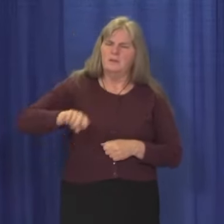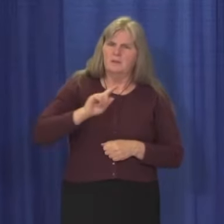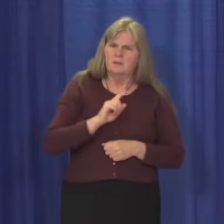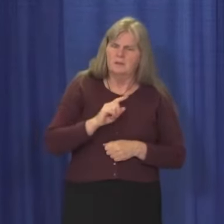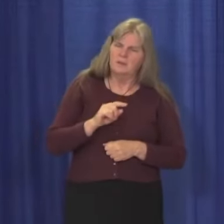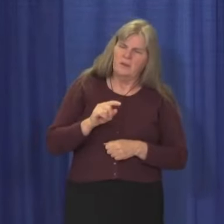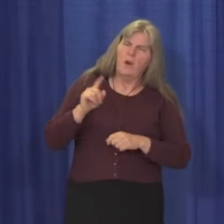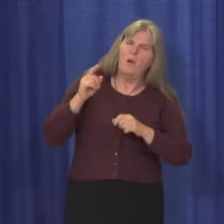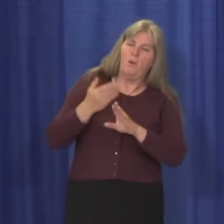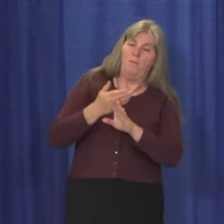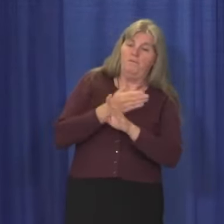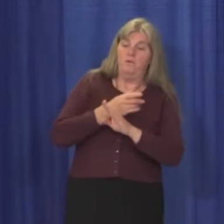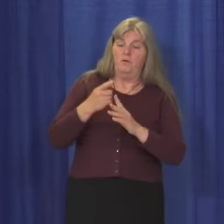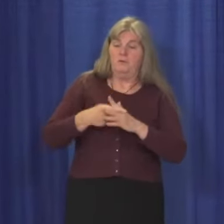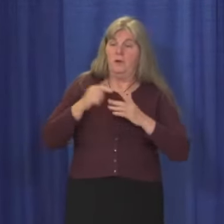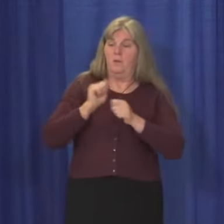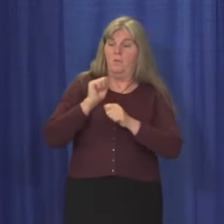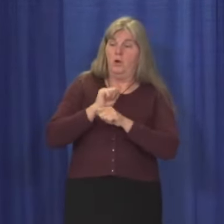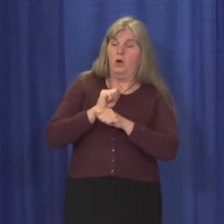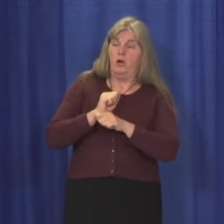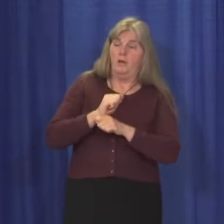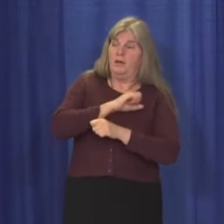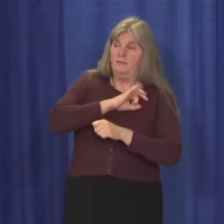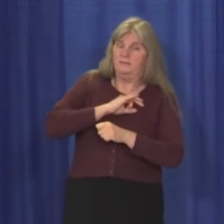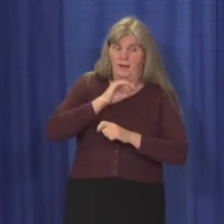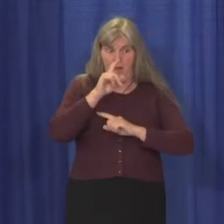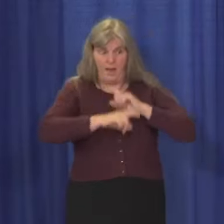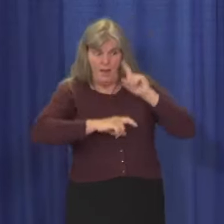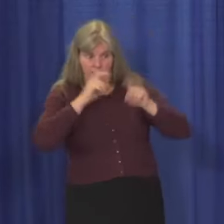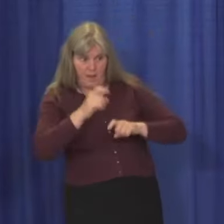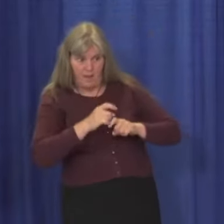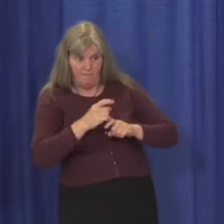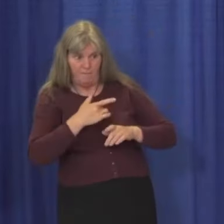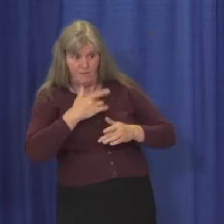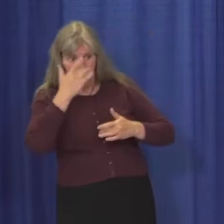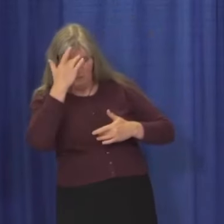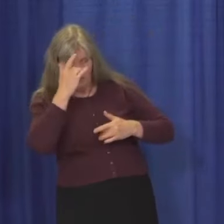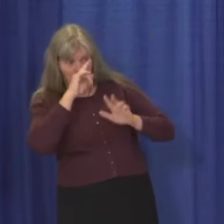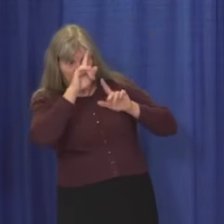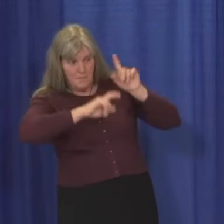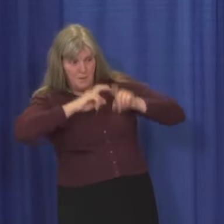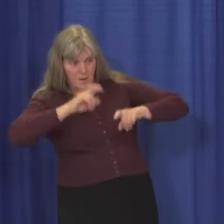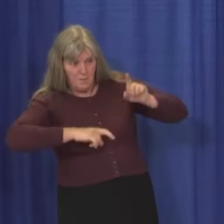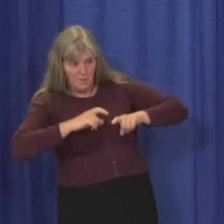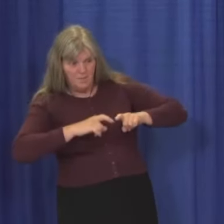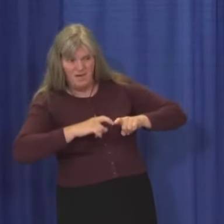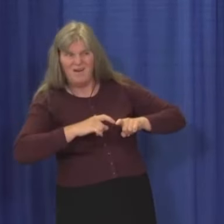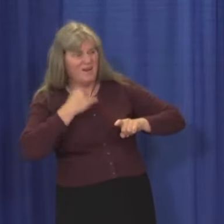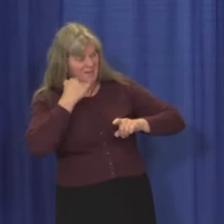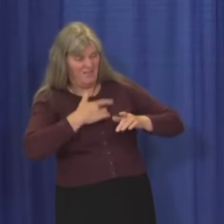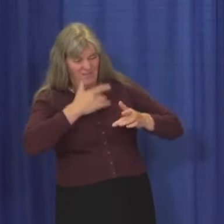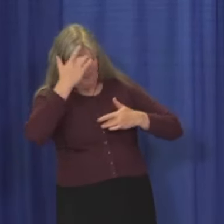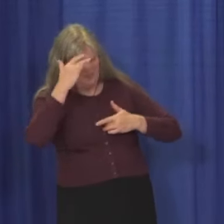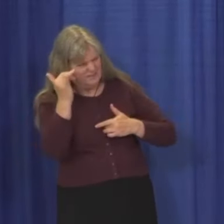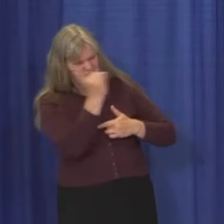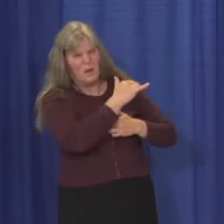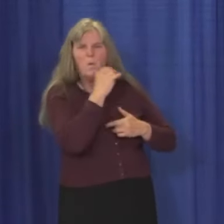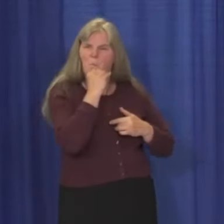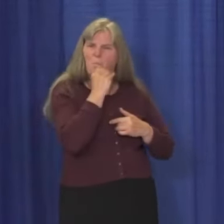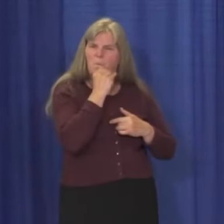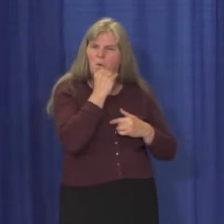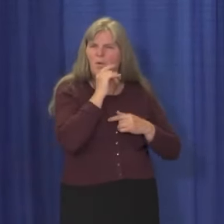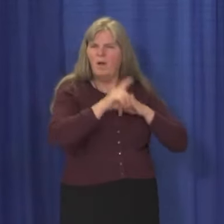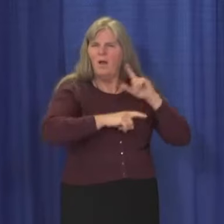staff are screened daily for symptoms, and all staff should closely monitor for symptoms and not work when symptoms appear.